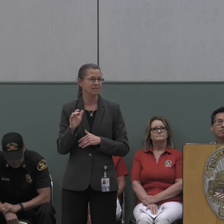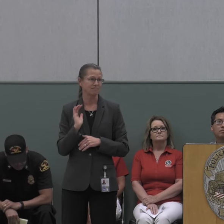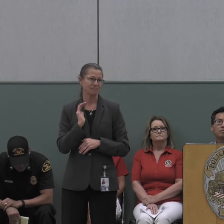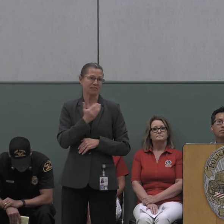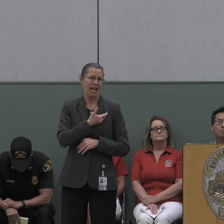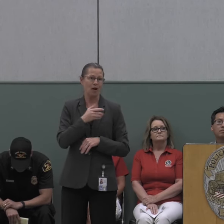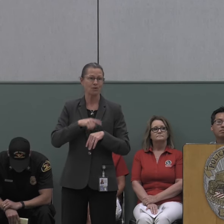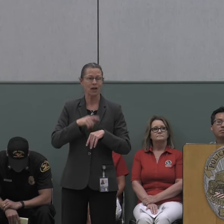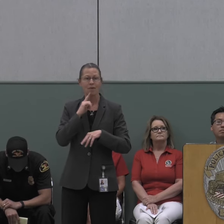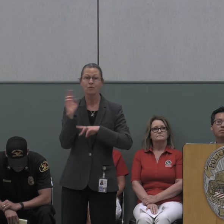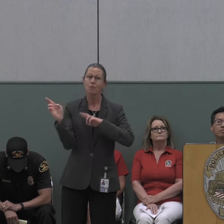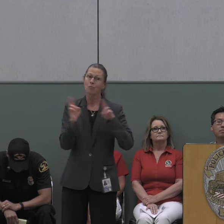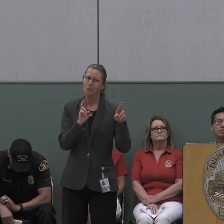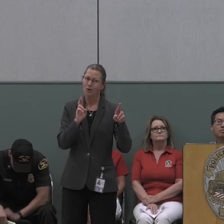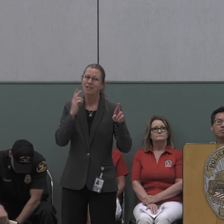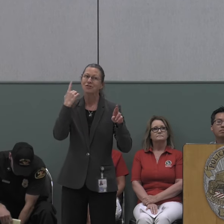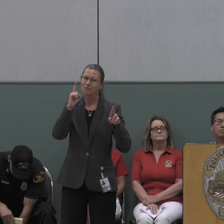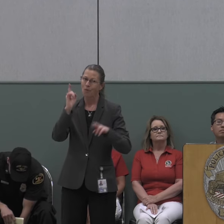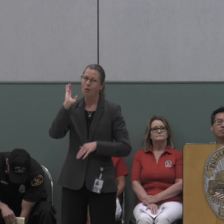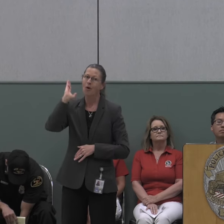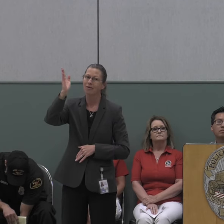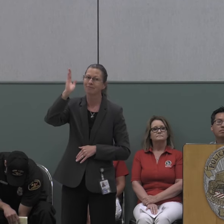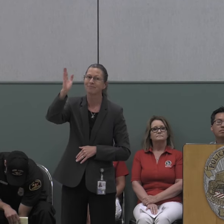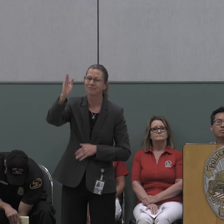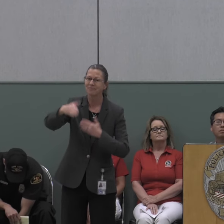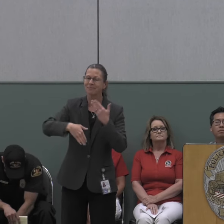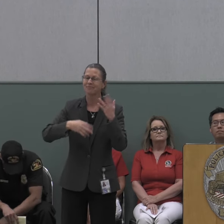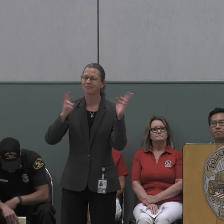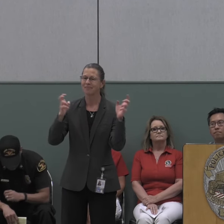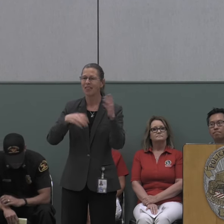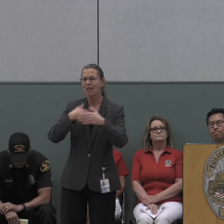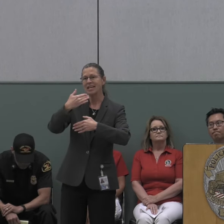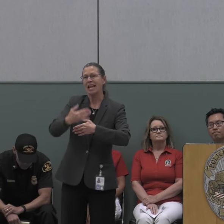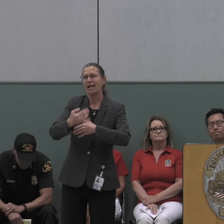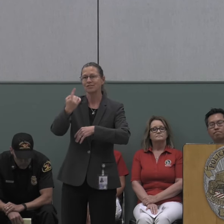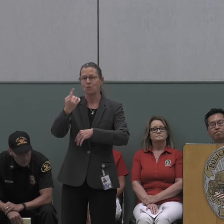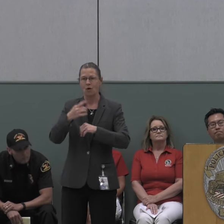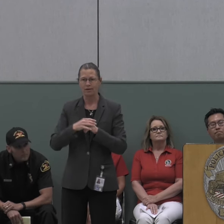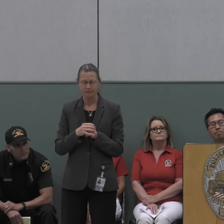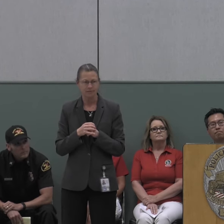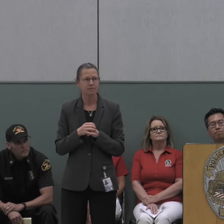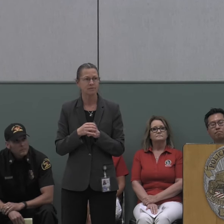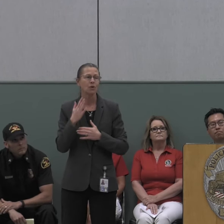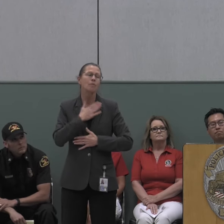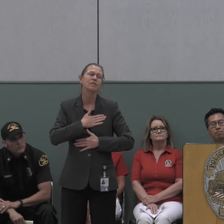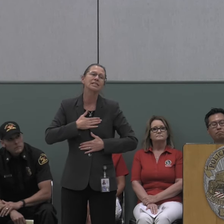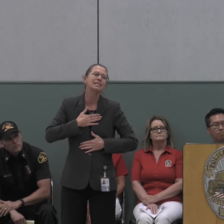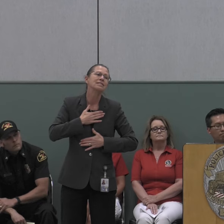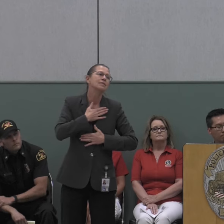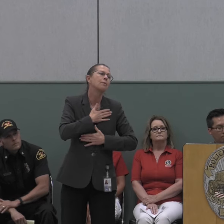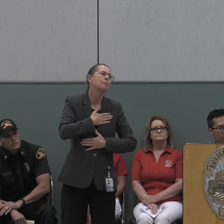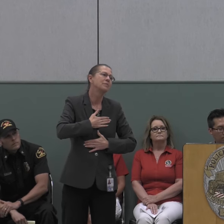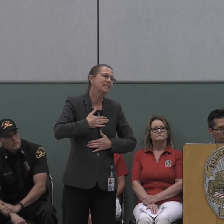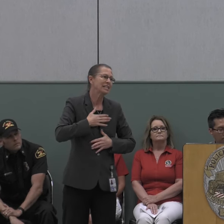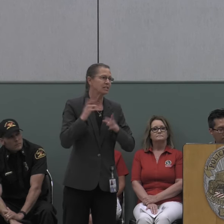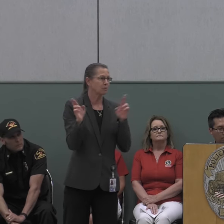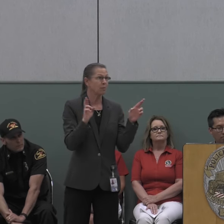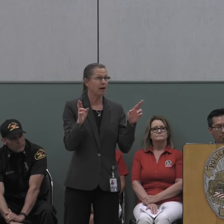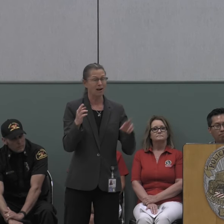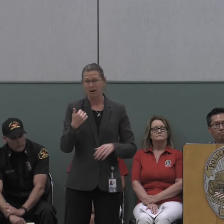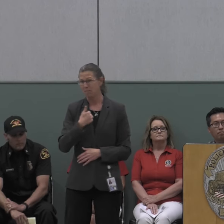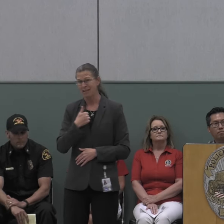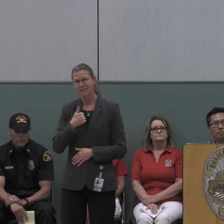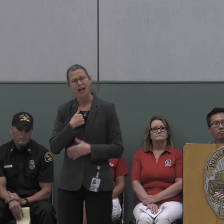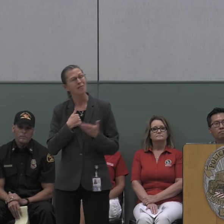now for the next one. So please, please prepare. I'm horrible at that